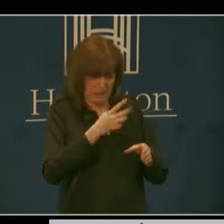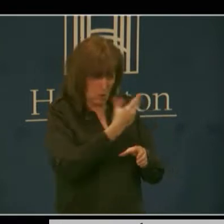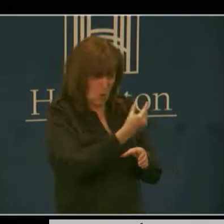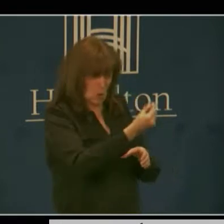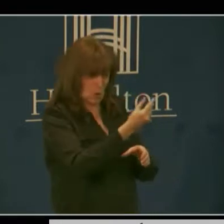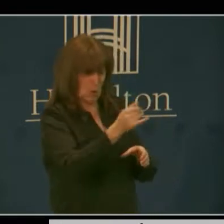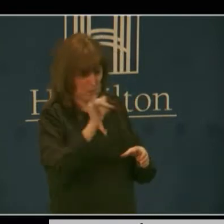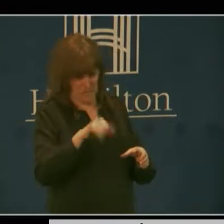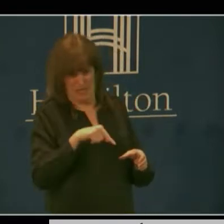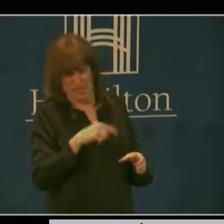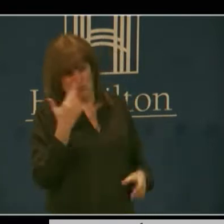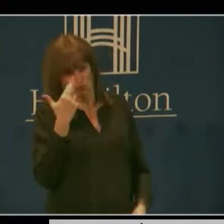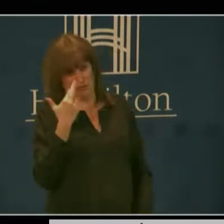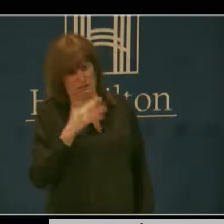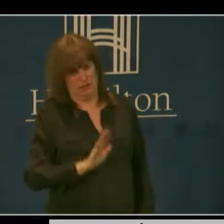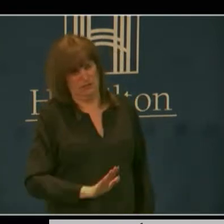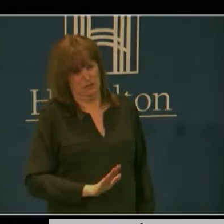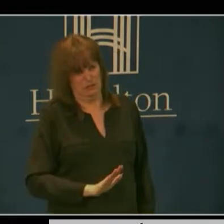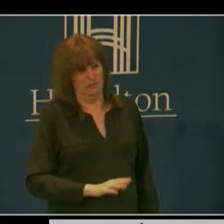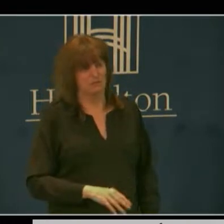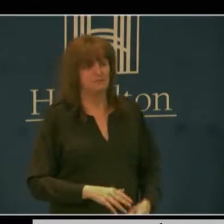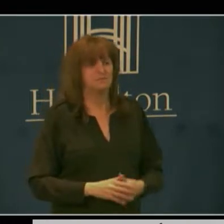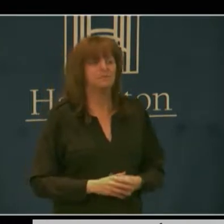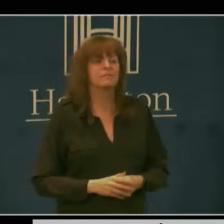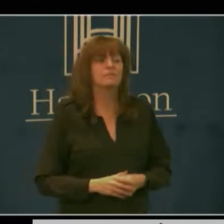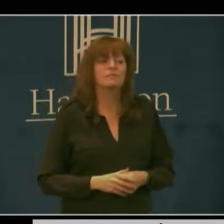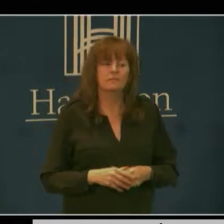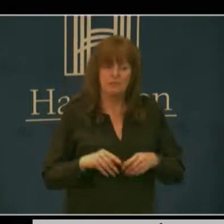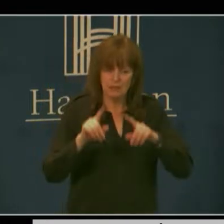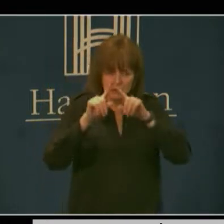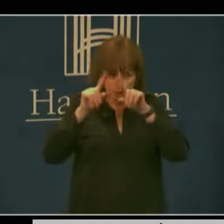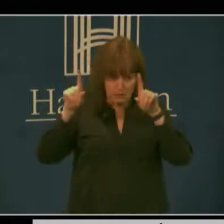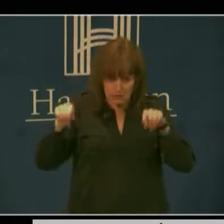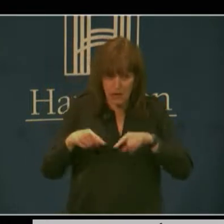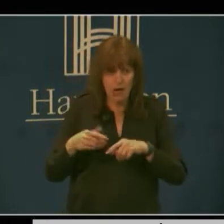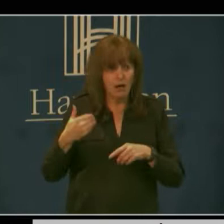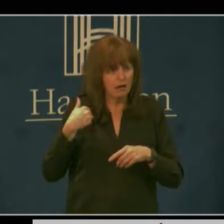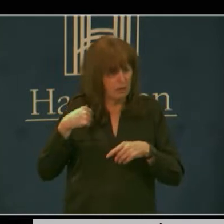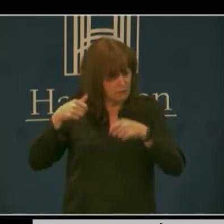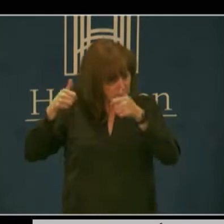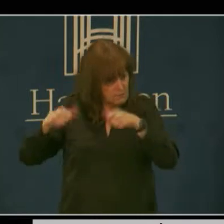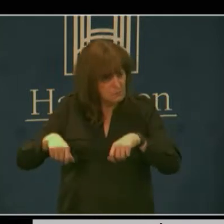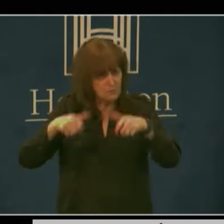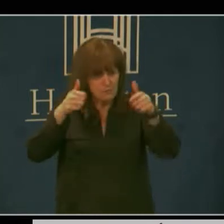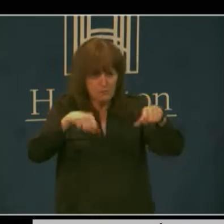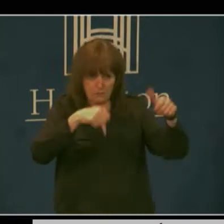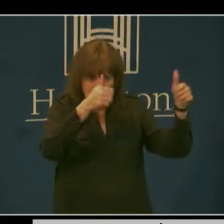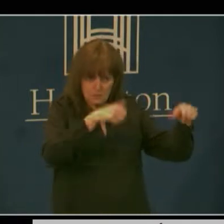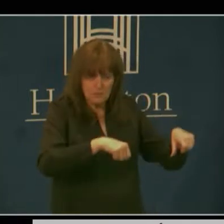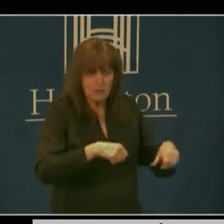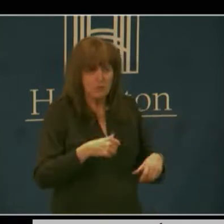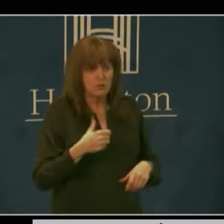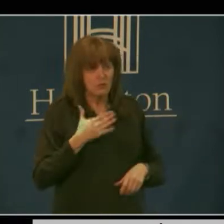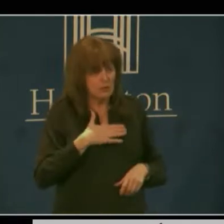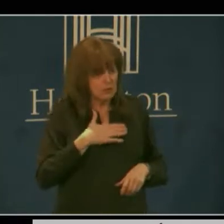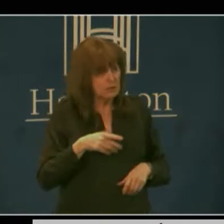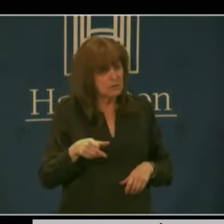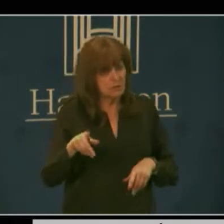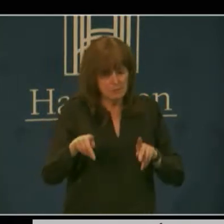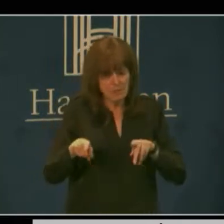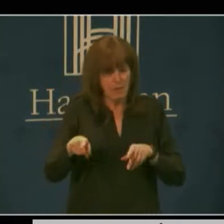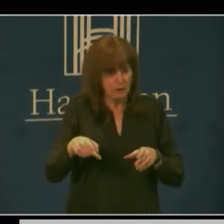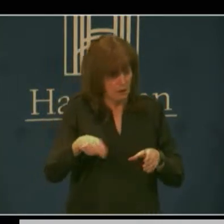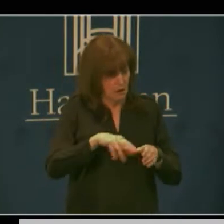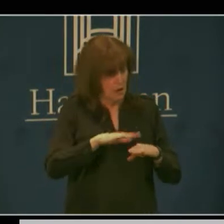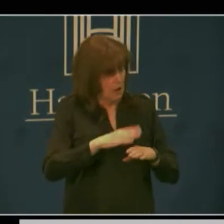for people alerting them to this, and I would encourage customers also to use proper hand hygiene before boarding and after boarding